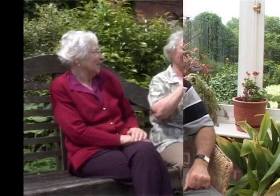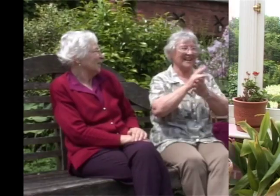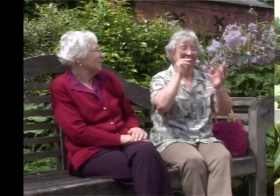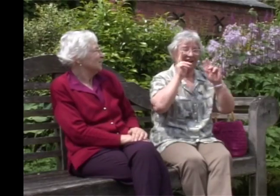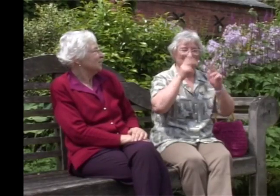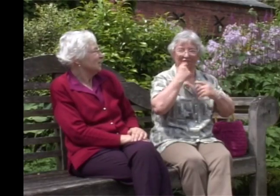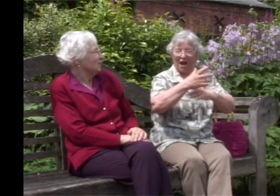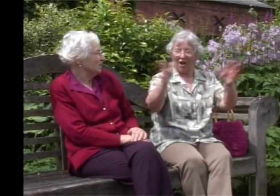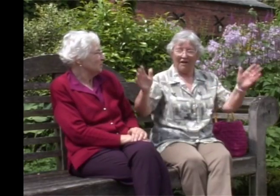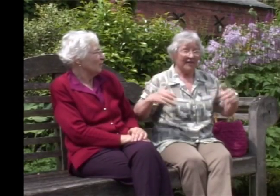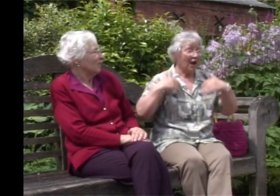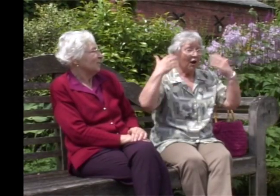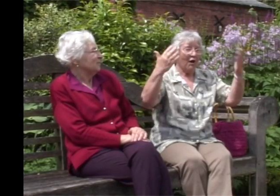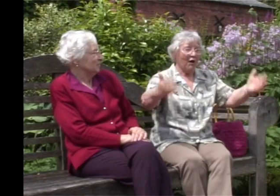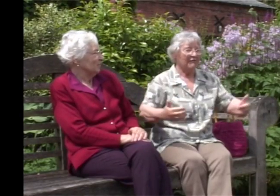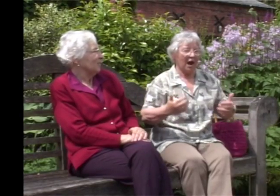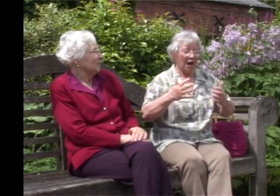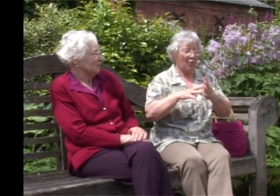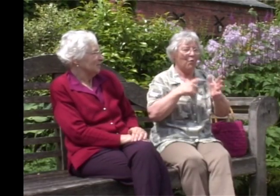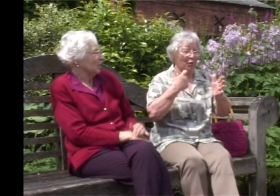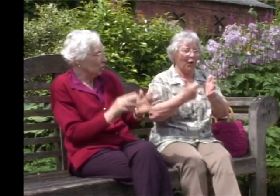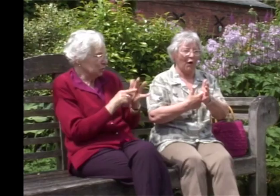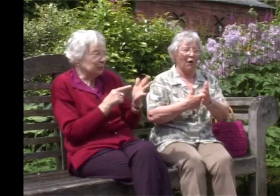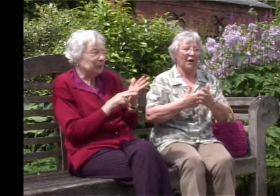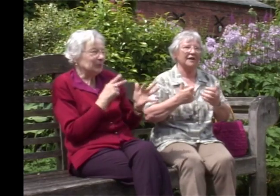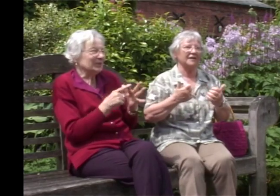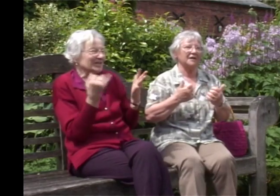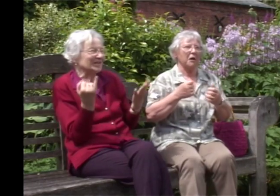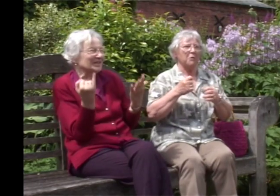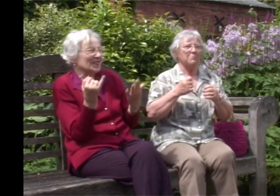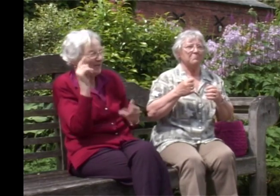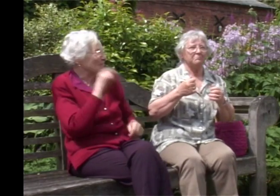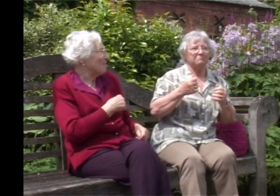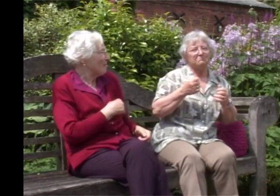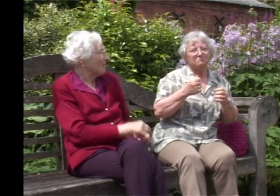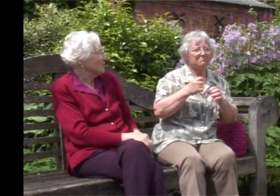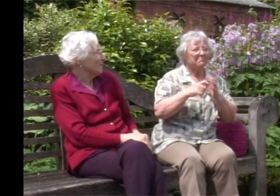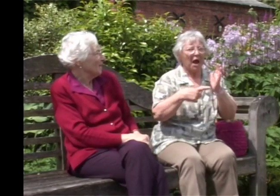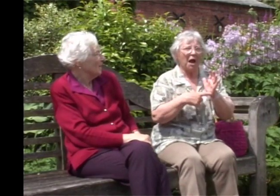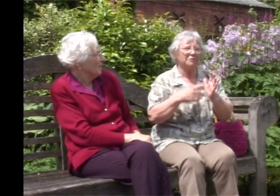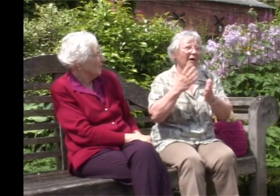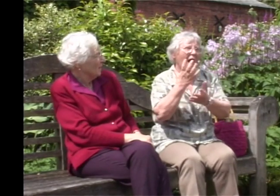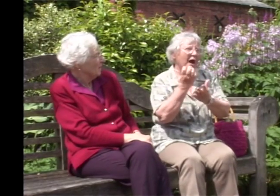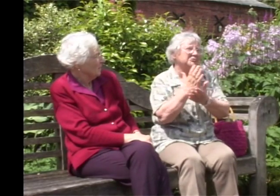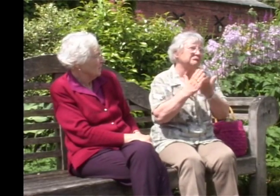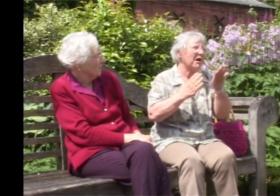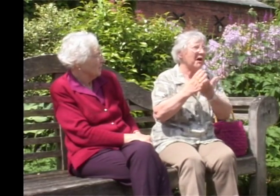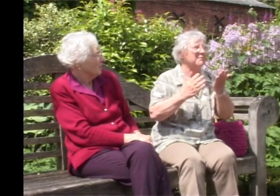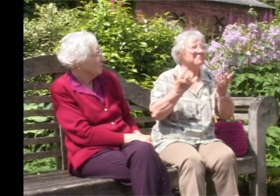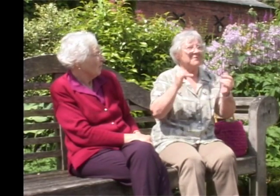I can remember the teacher telling us that the war was finally over. It was June the 6th, I remember. But the teacher told us to be careful